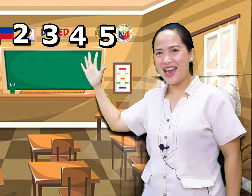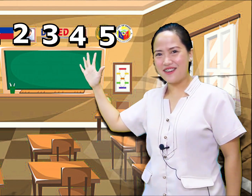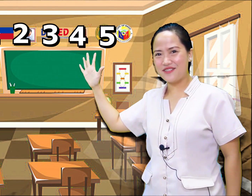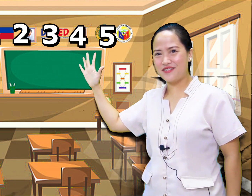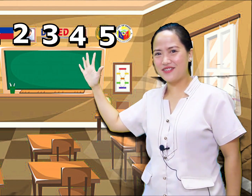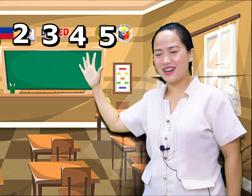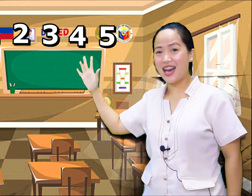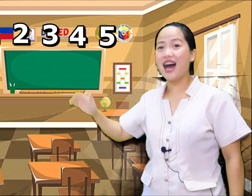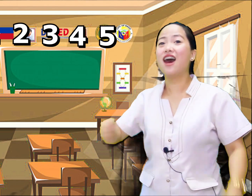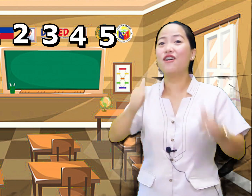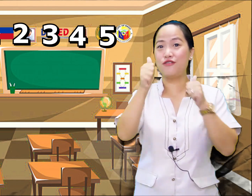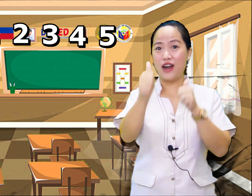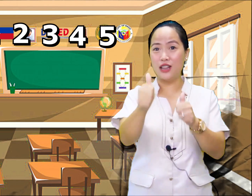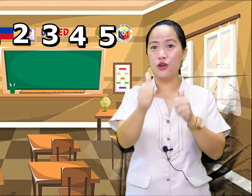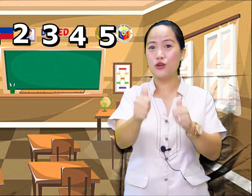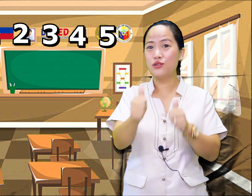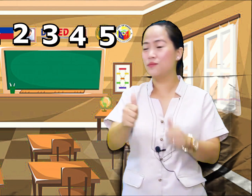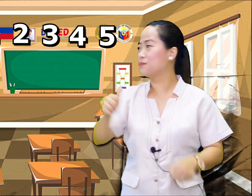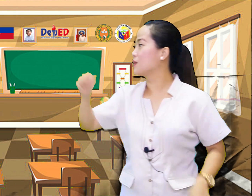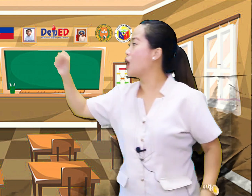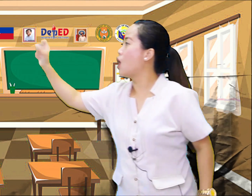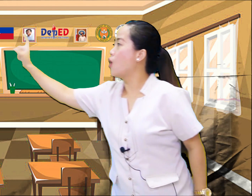1, 2, 3, 4, 5. Follow.